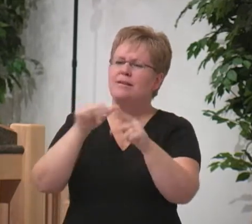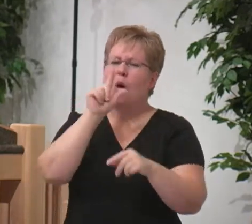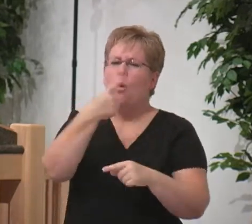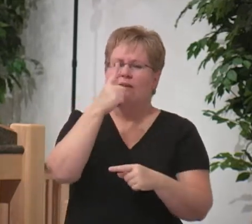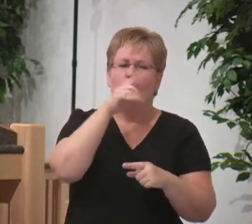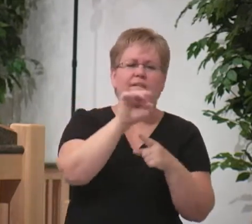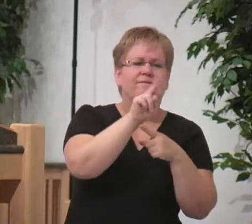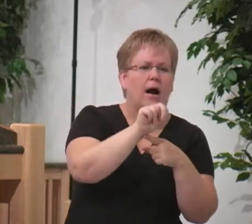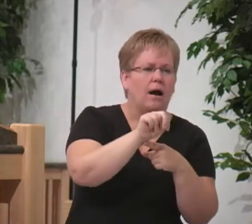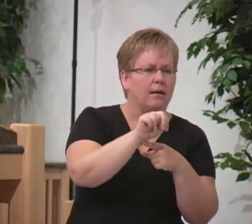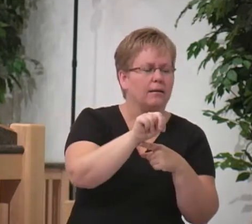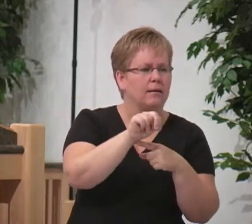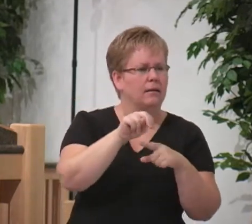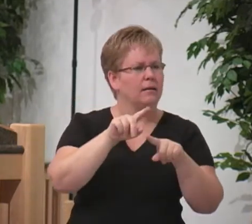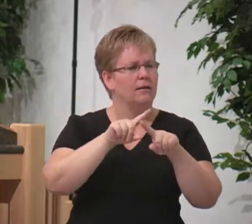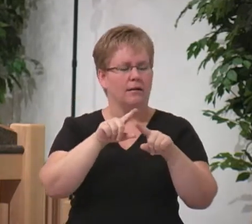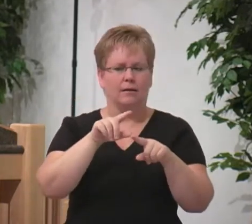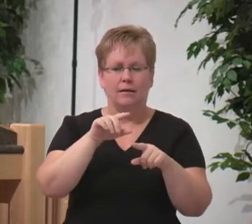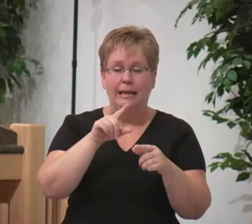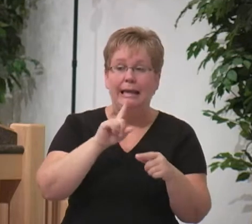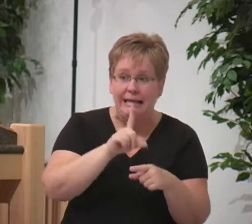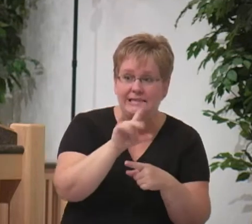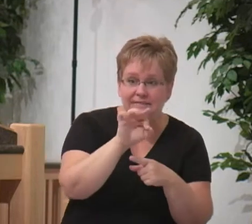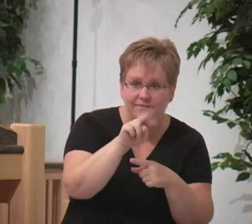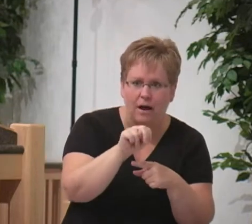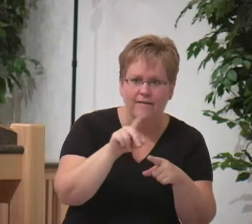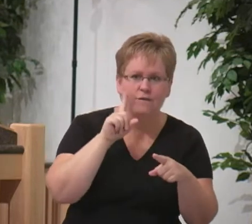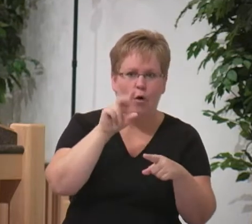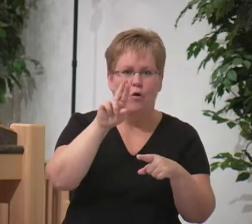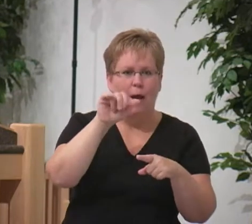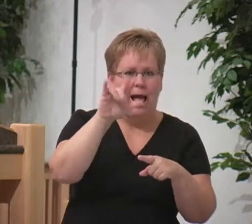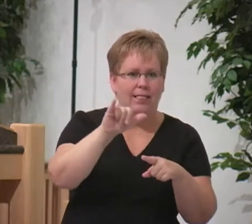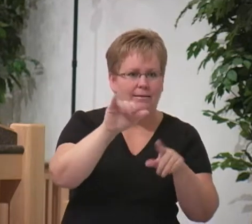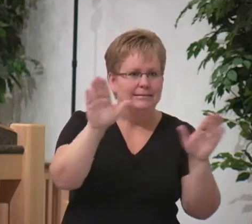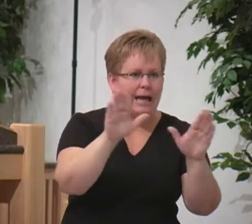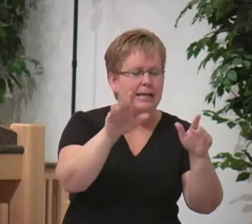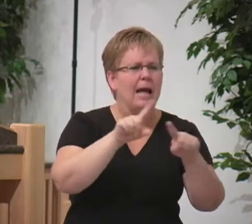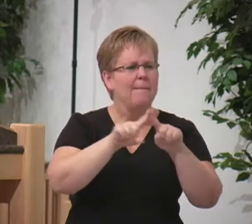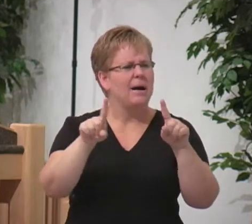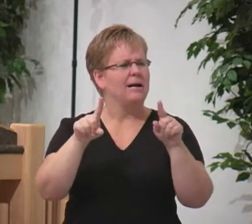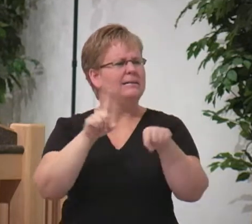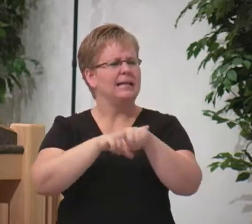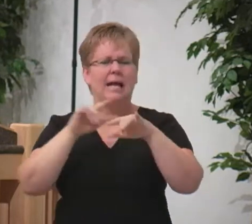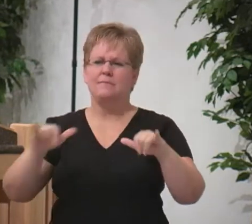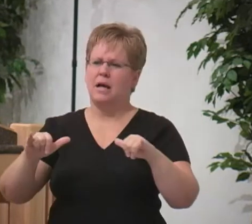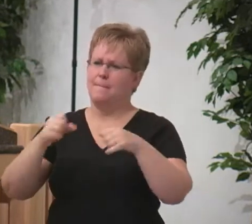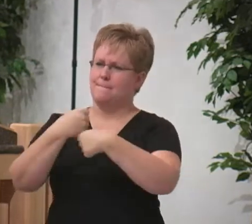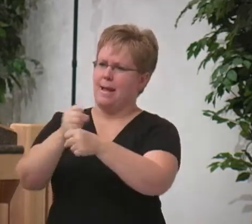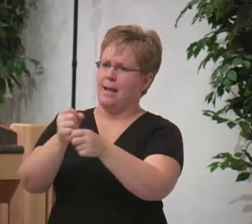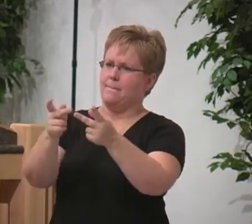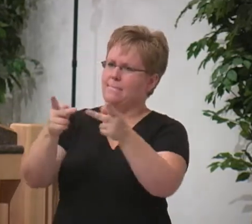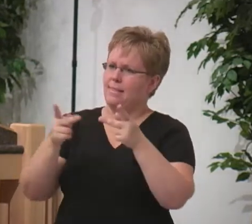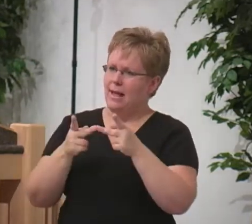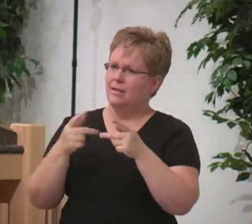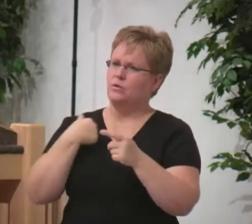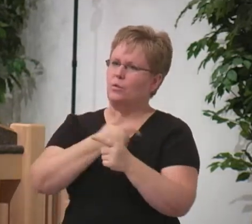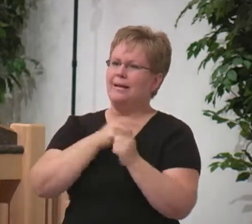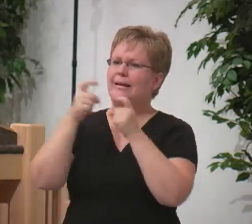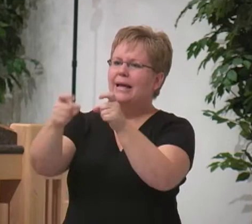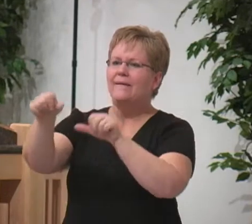thing to come to, though it is fun to come to Rally Sunday Fun Day, but we want to carve out spaces where we give one another permission